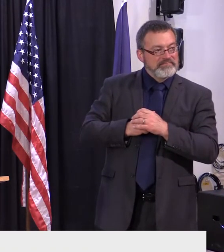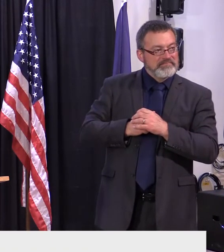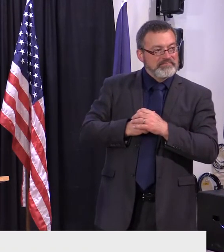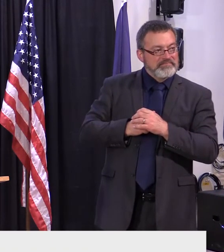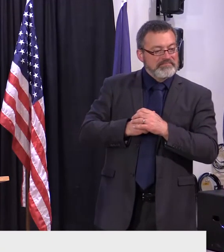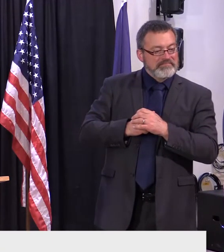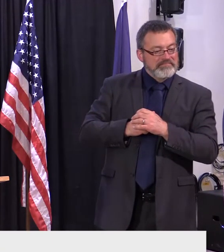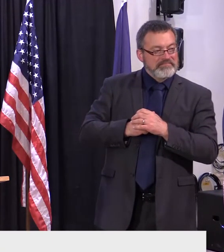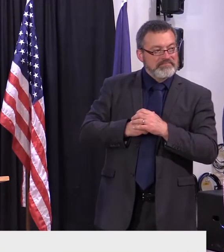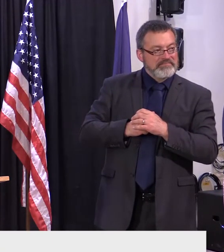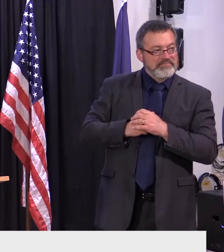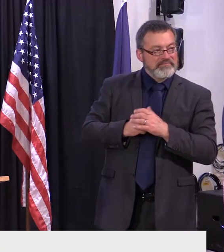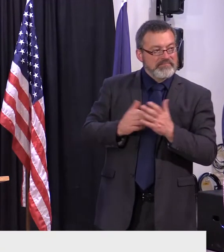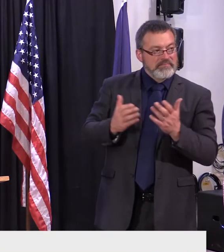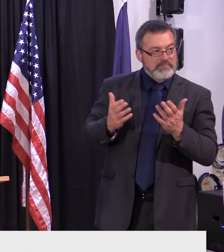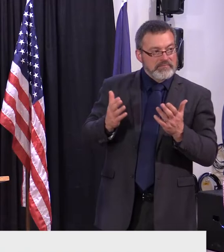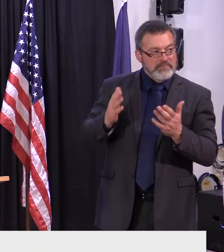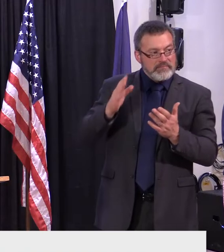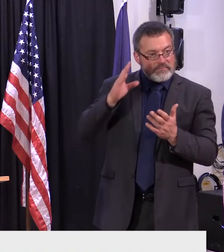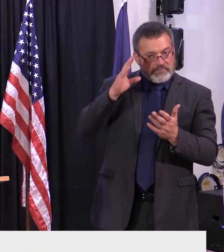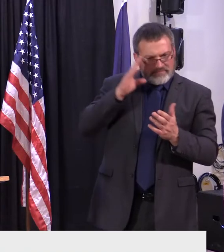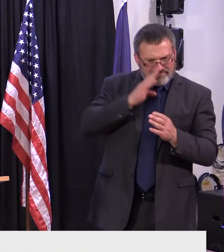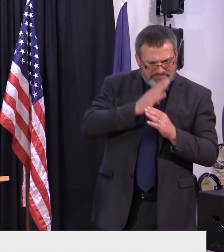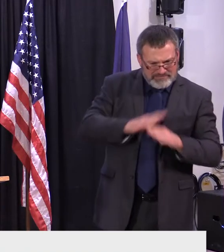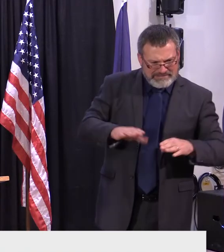ed i can see you on but i think you're still on mute